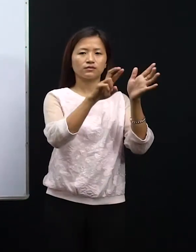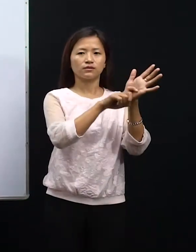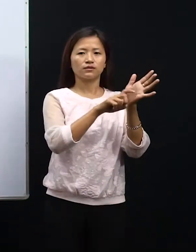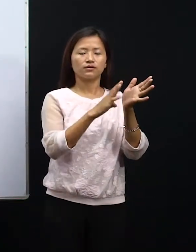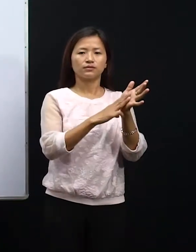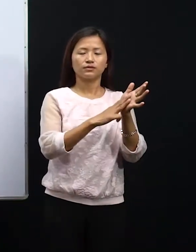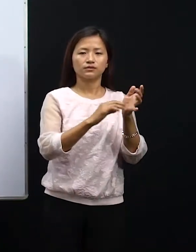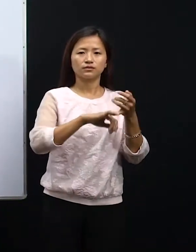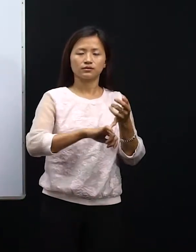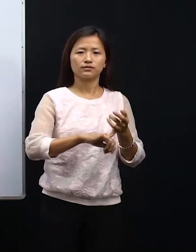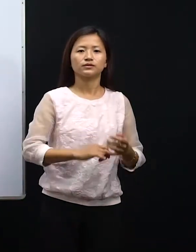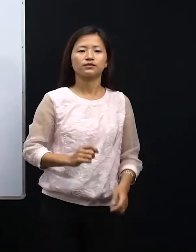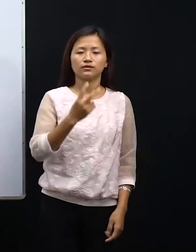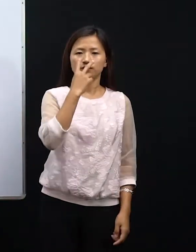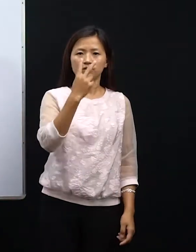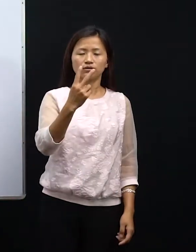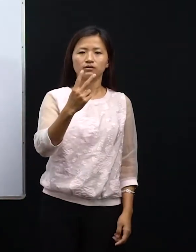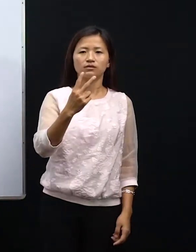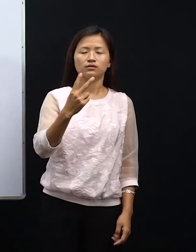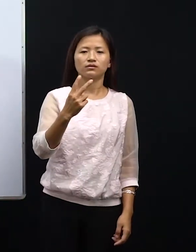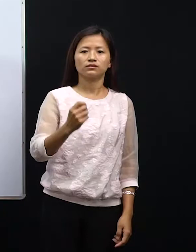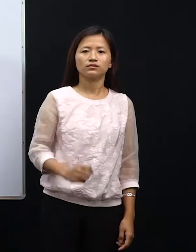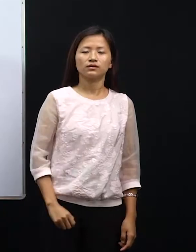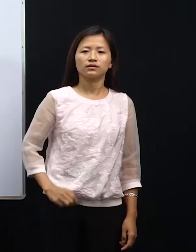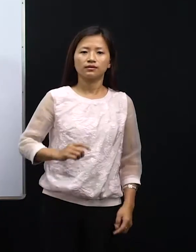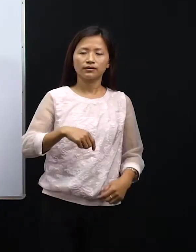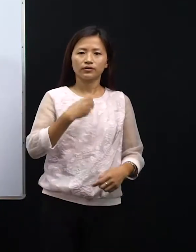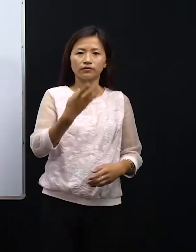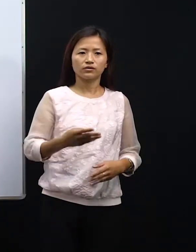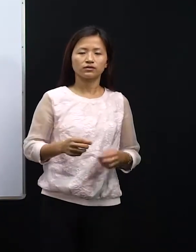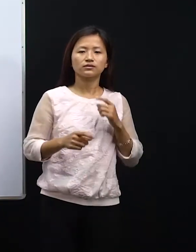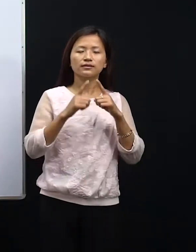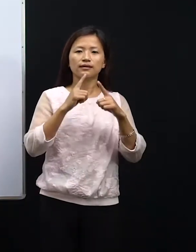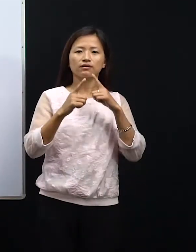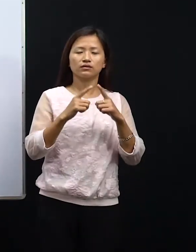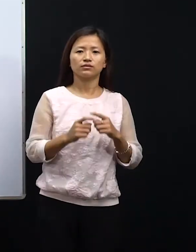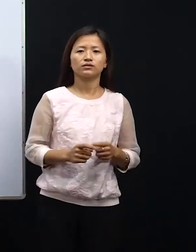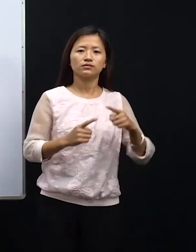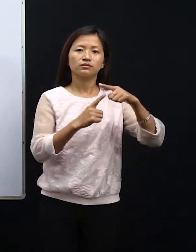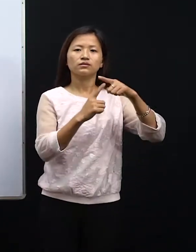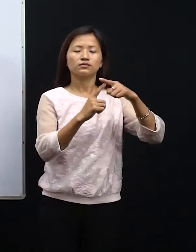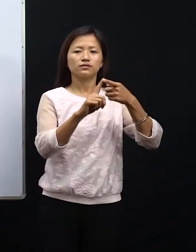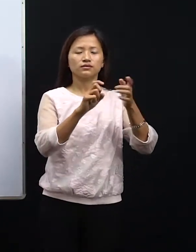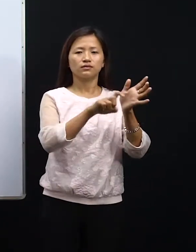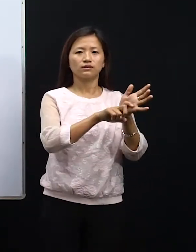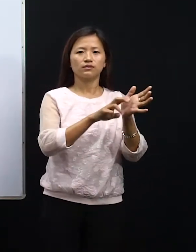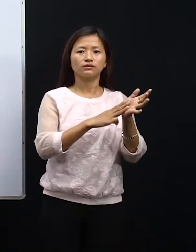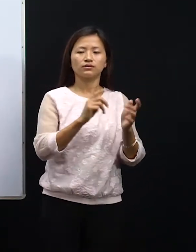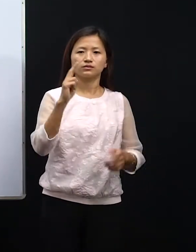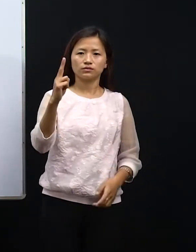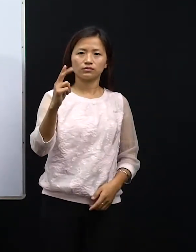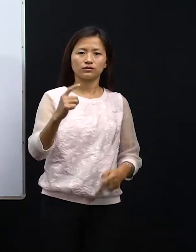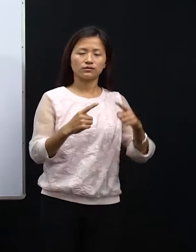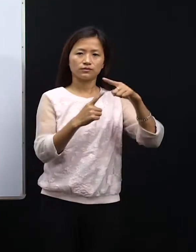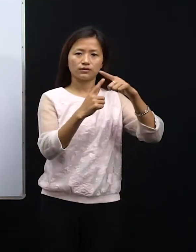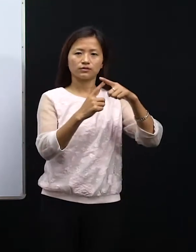Terms, here if you look, we have already I've already explained what terms are, so we can see that there are two terms